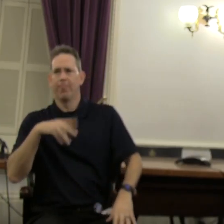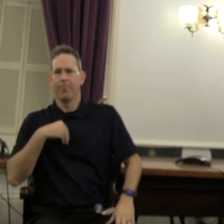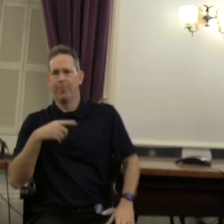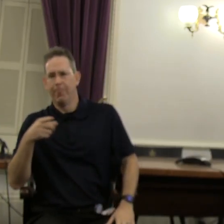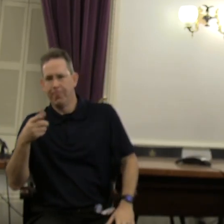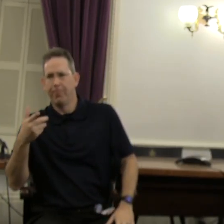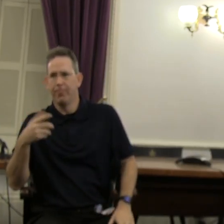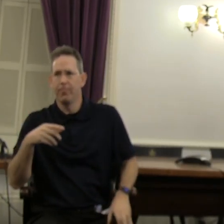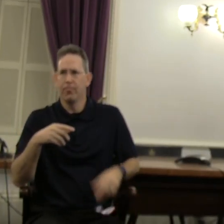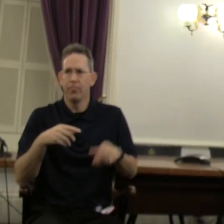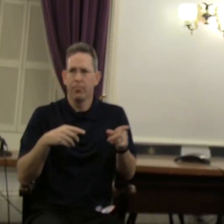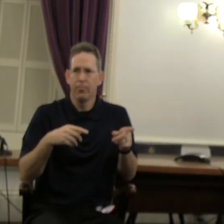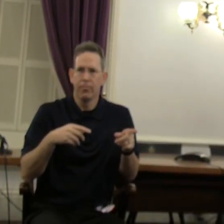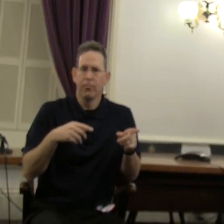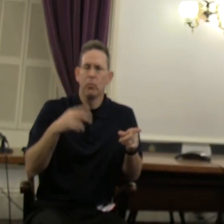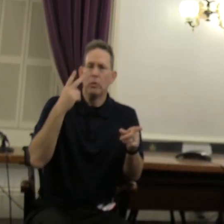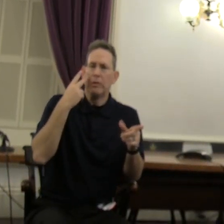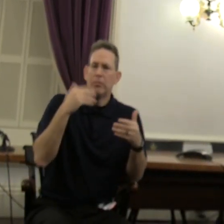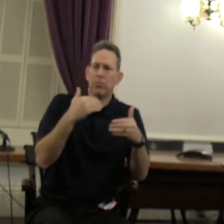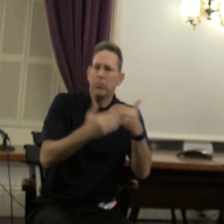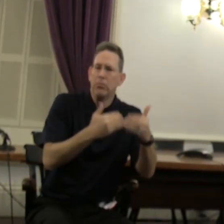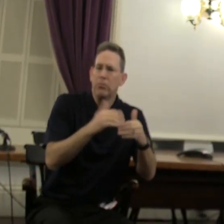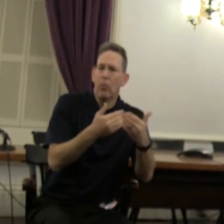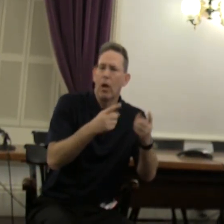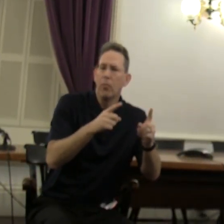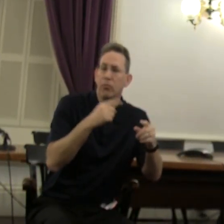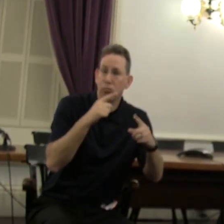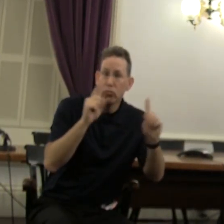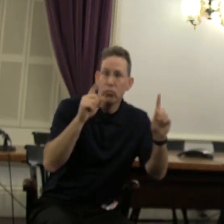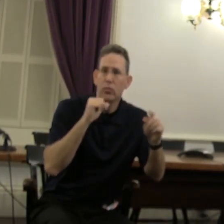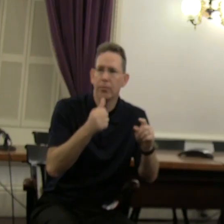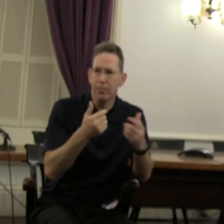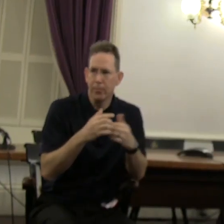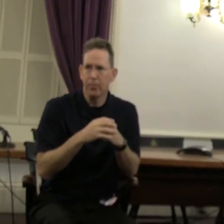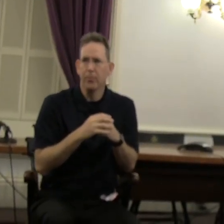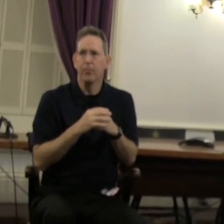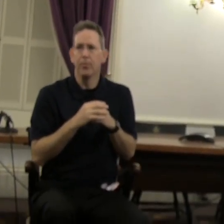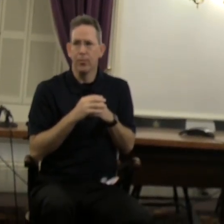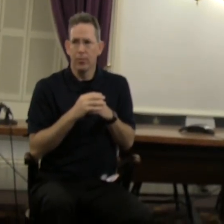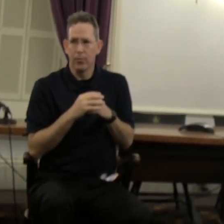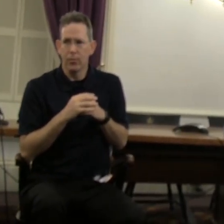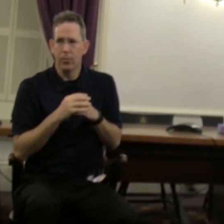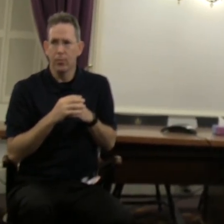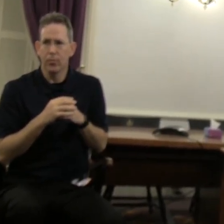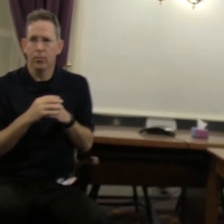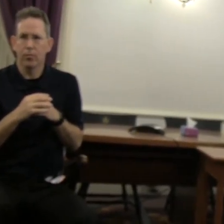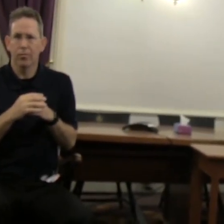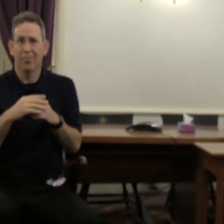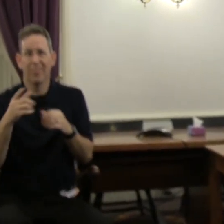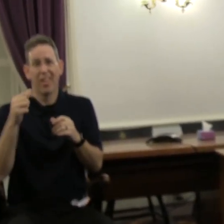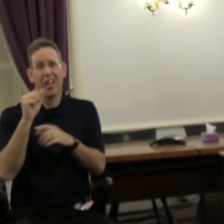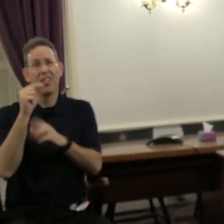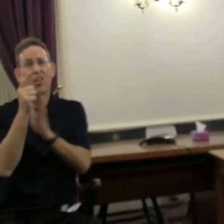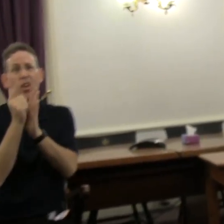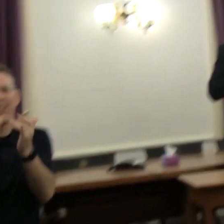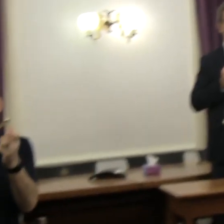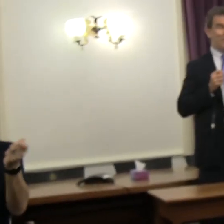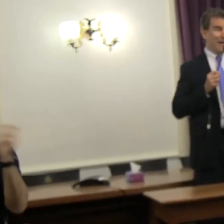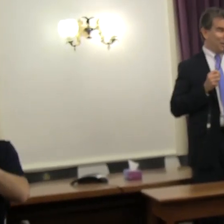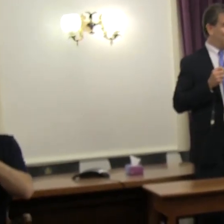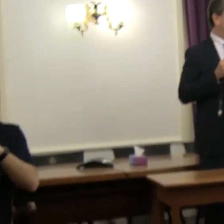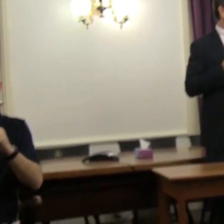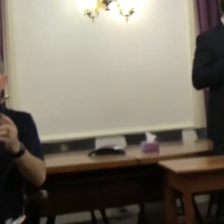they had not provided those accessibility standards. There hasn't been a similar bill introduced in the Senate.